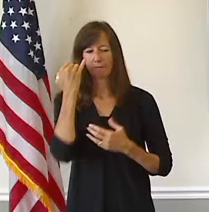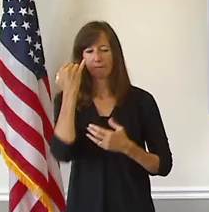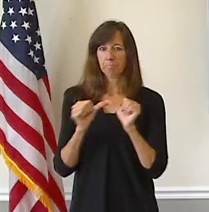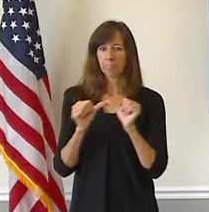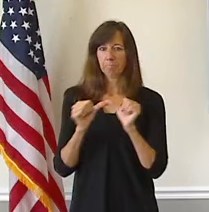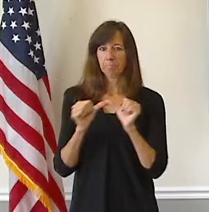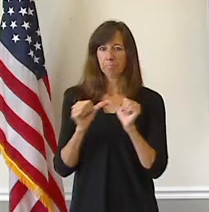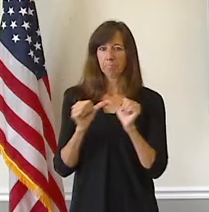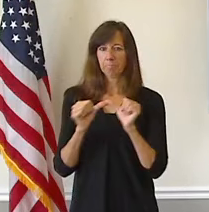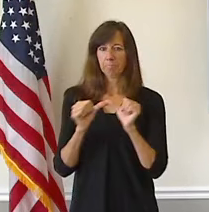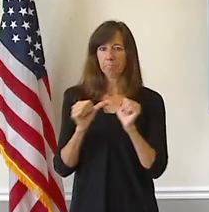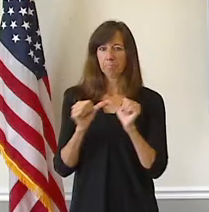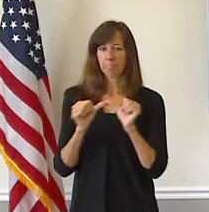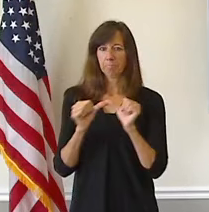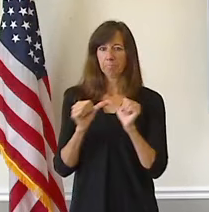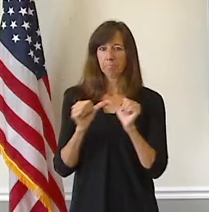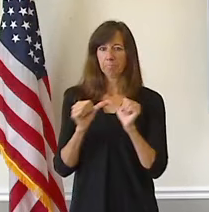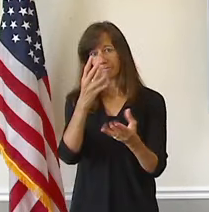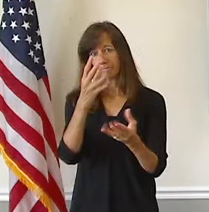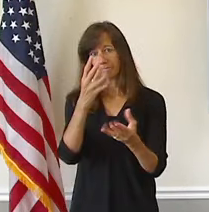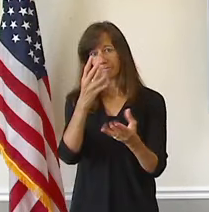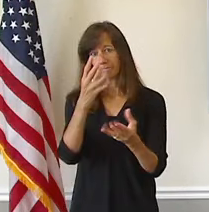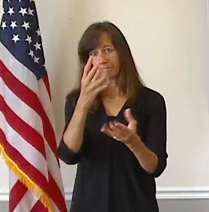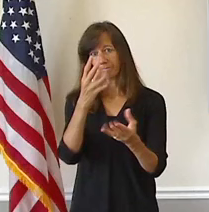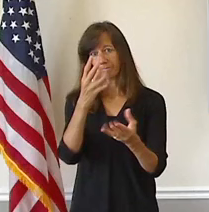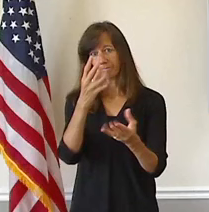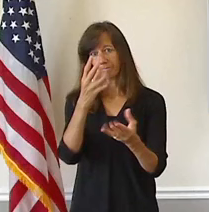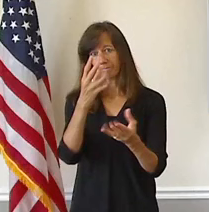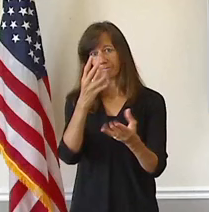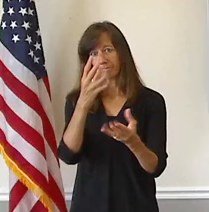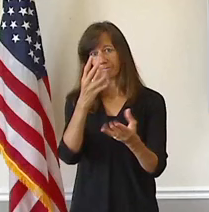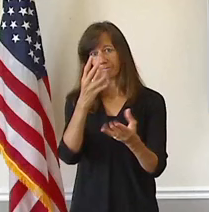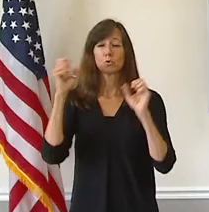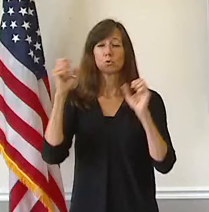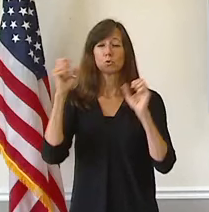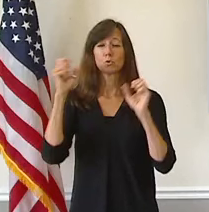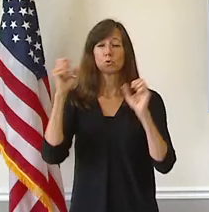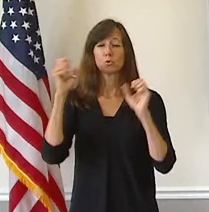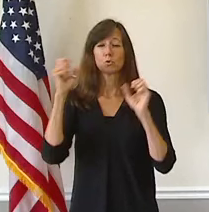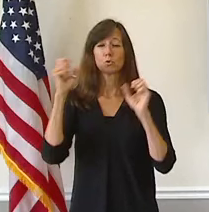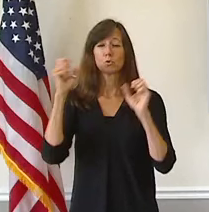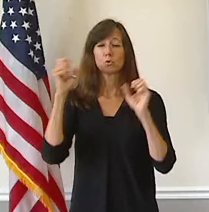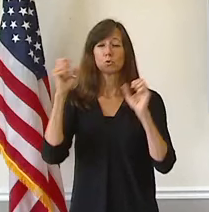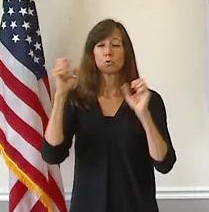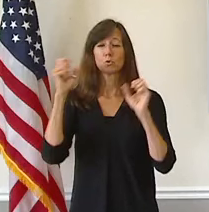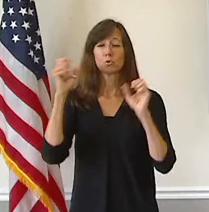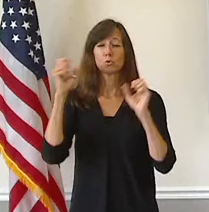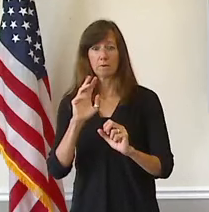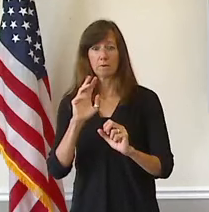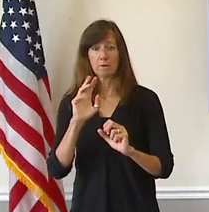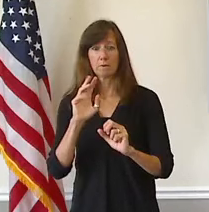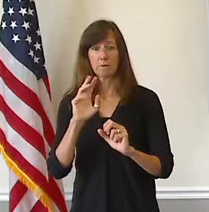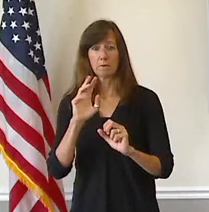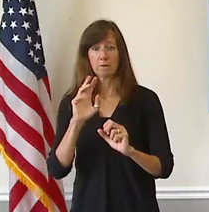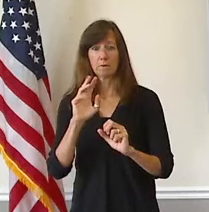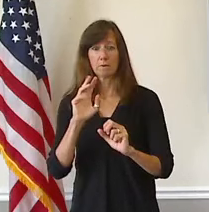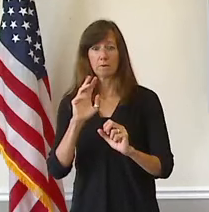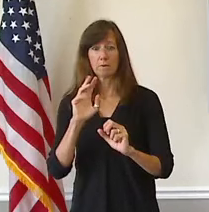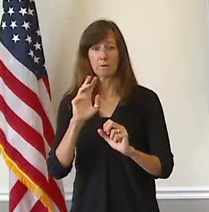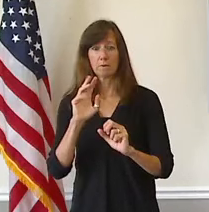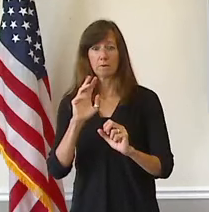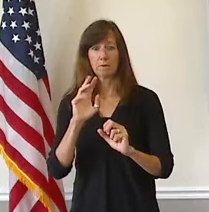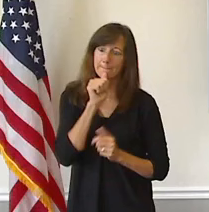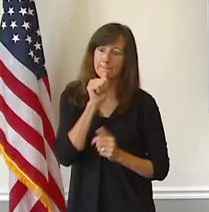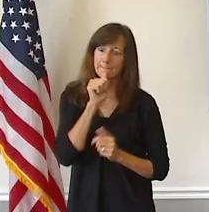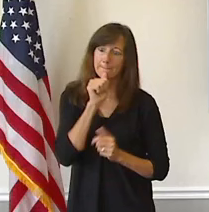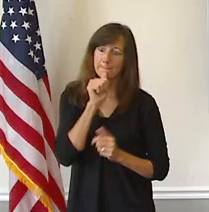Want to give an update on our storm response. So we've all lived through this these last 7 days, as if we haven't had